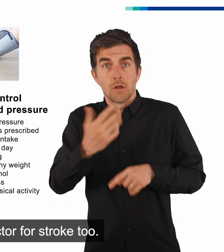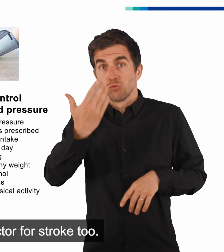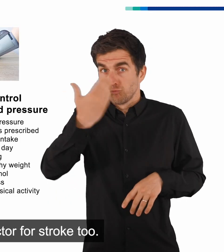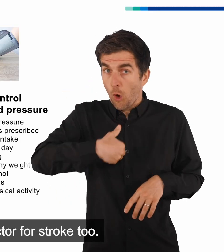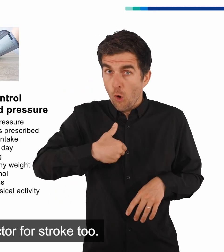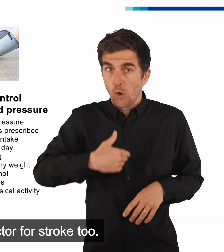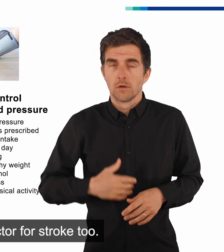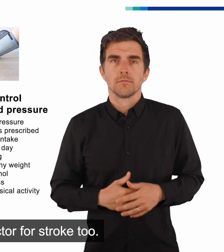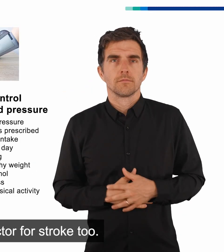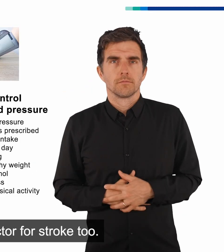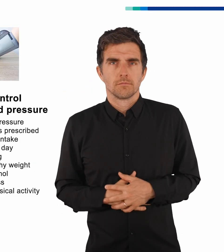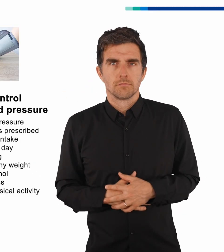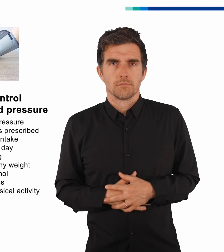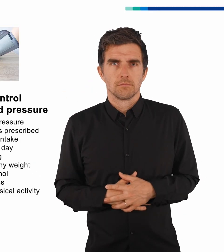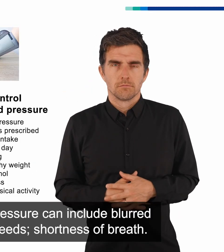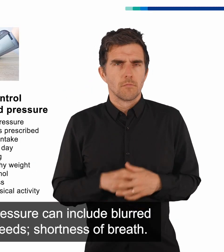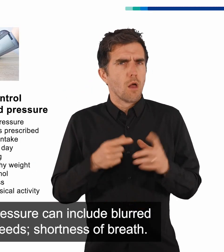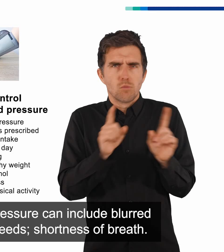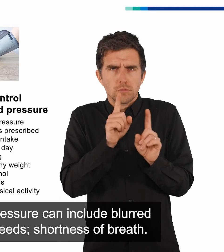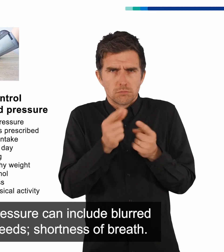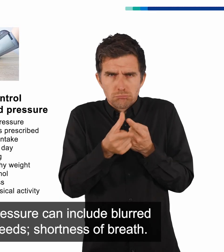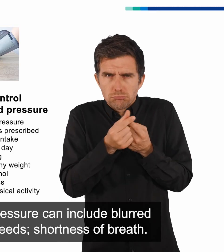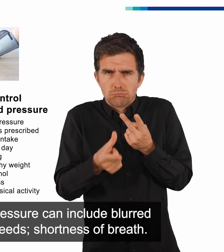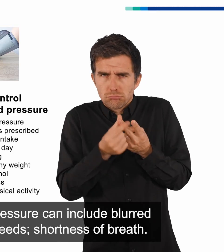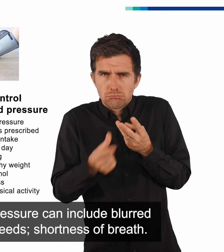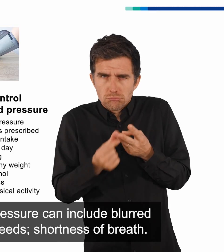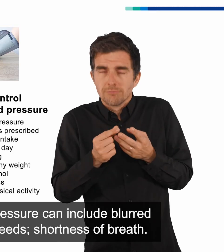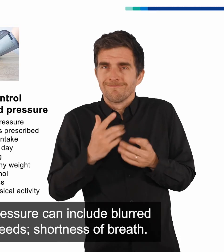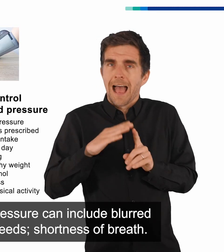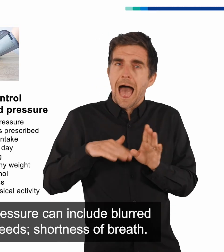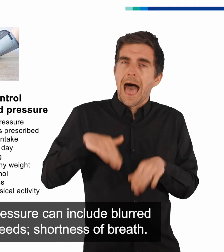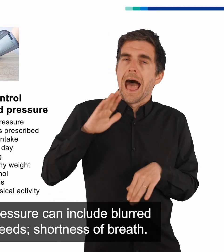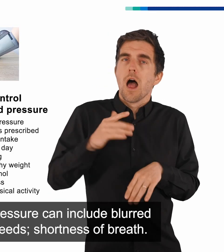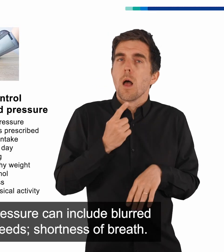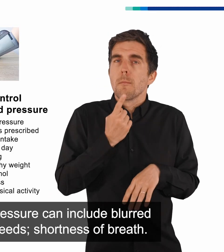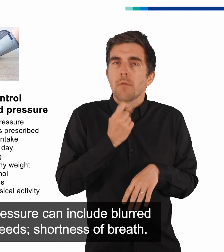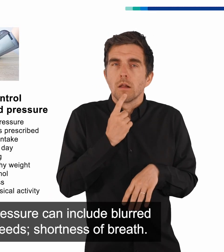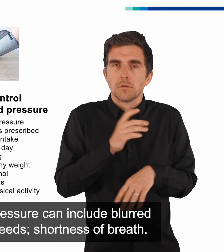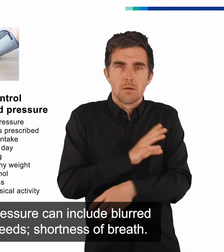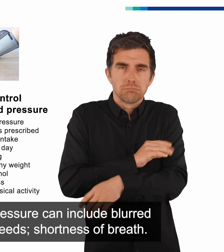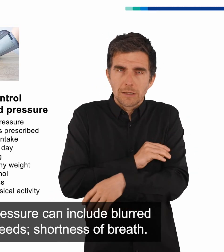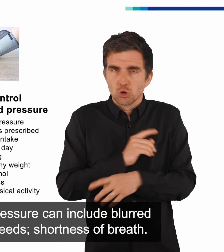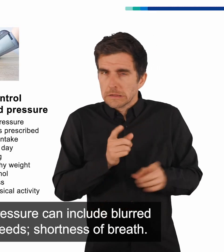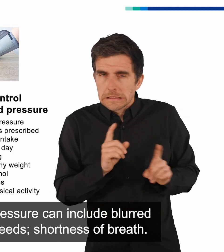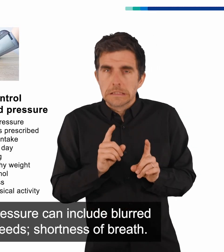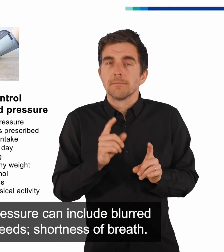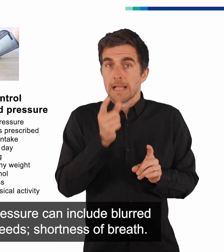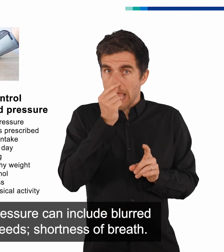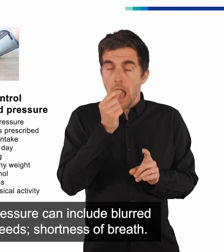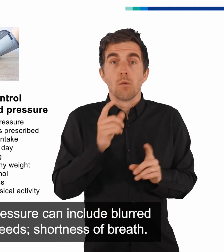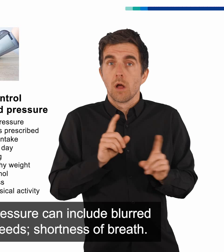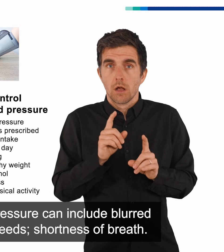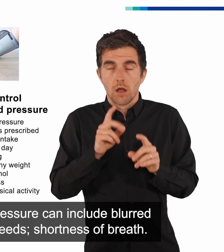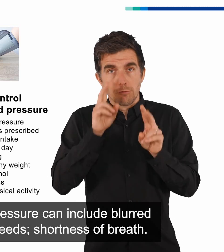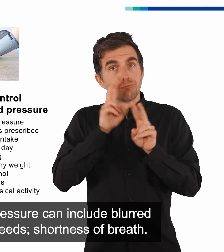Symptoms of high blood pressure can include blurred vision, headaches, nosebleeds, shortness of breath.